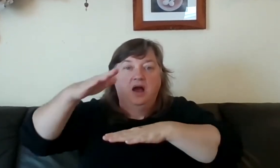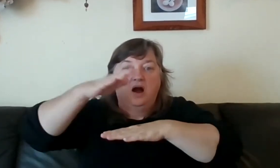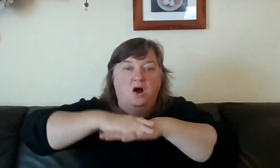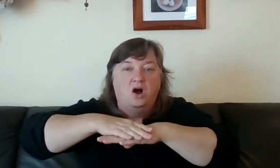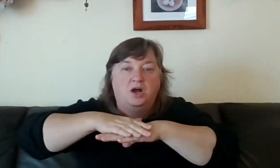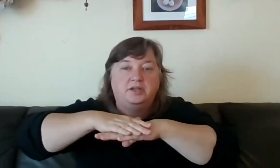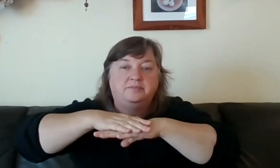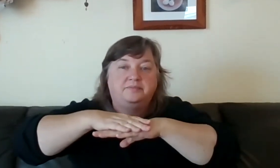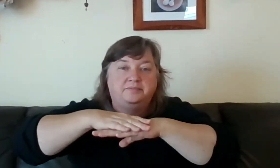On.